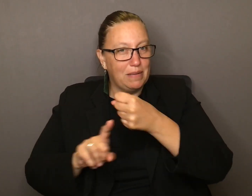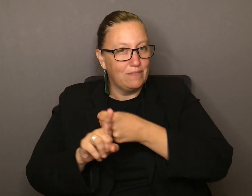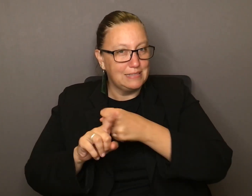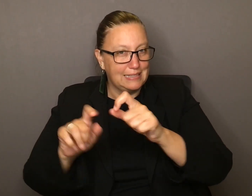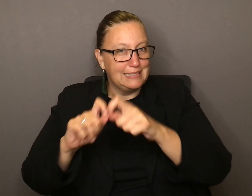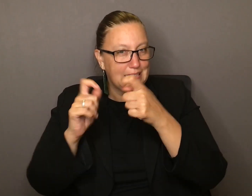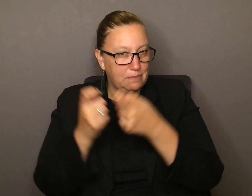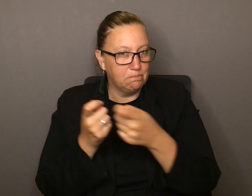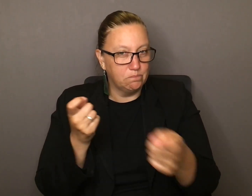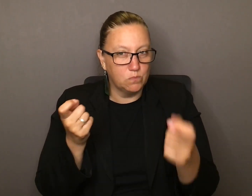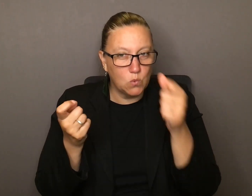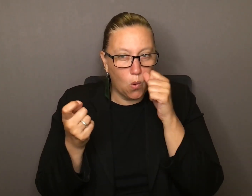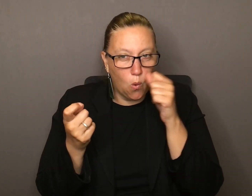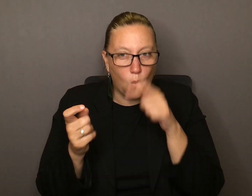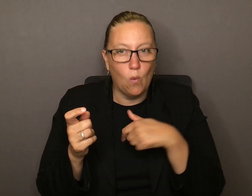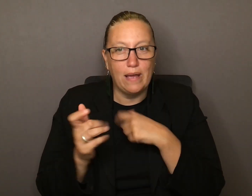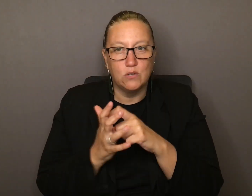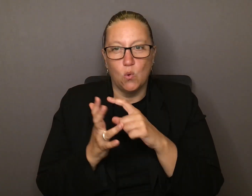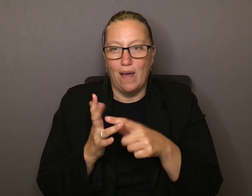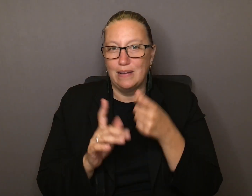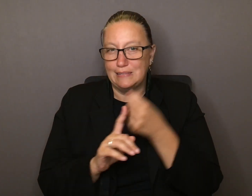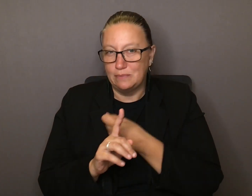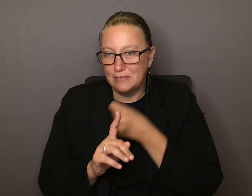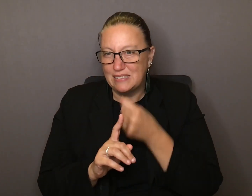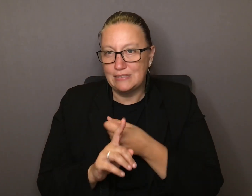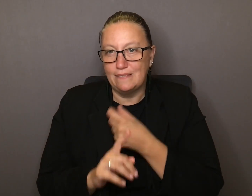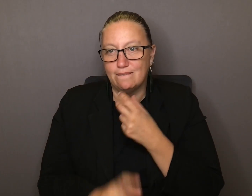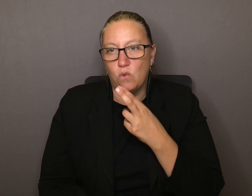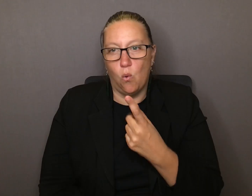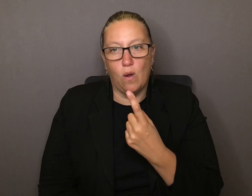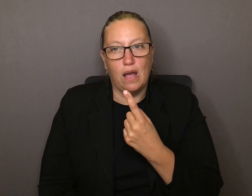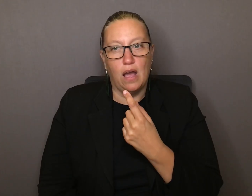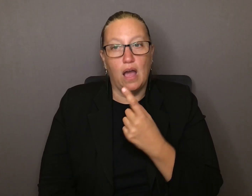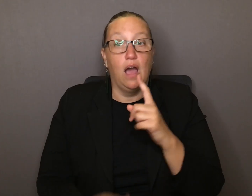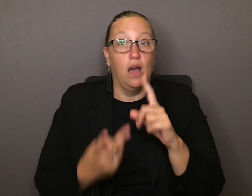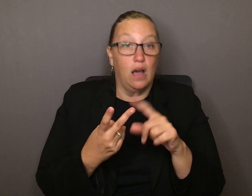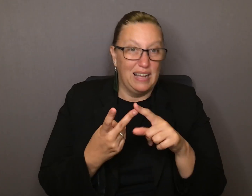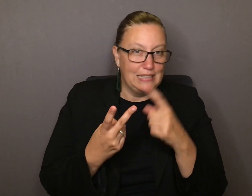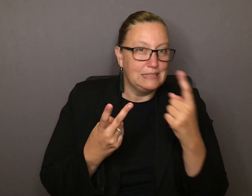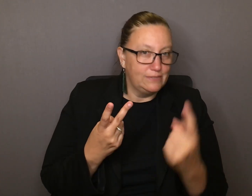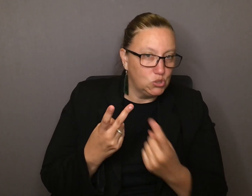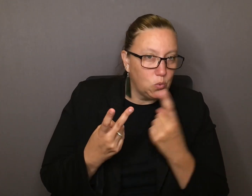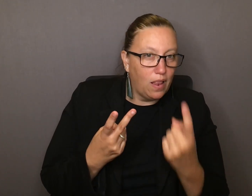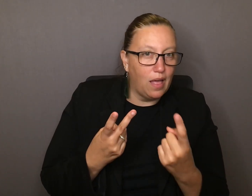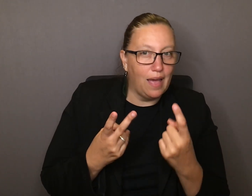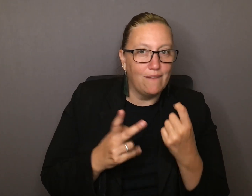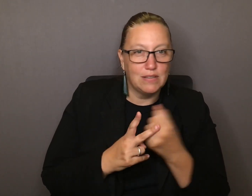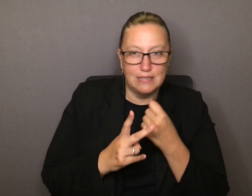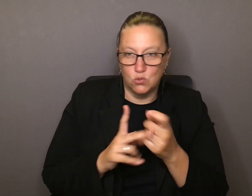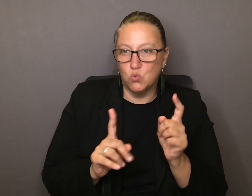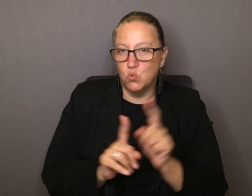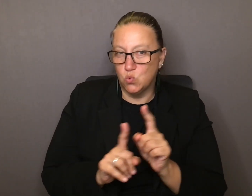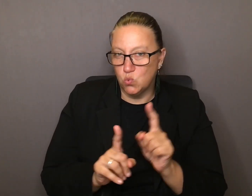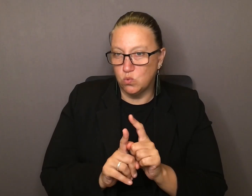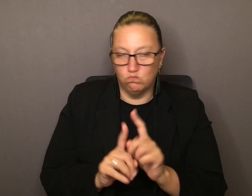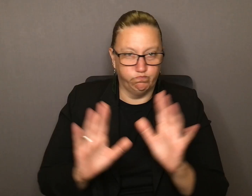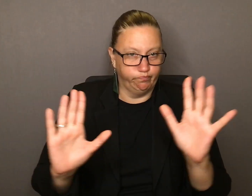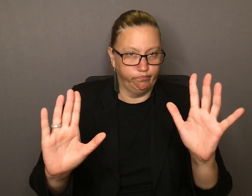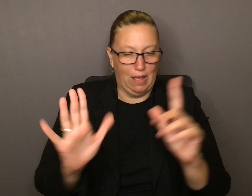know what we do there. We have our individual advocacy team, who are absolute legends and do all